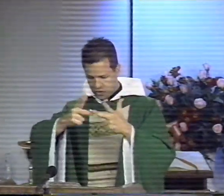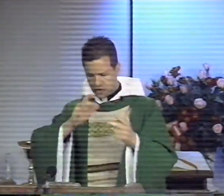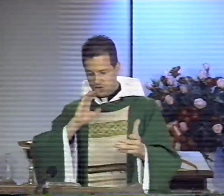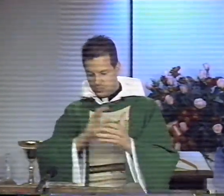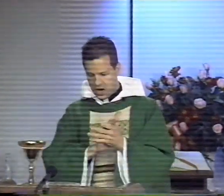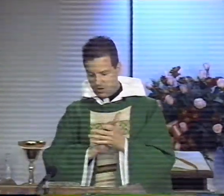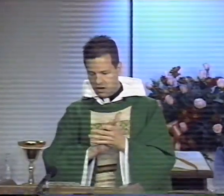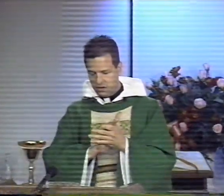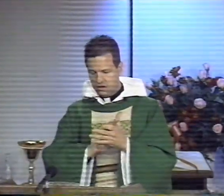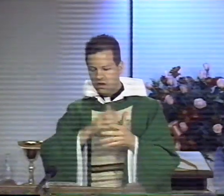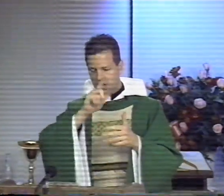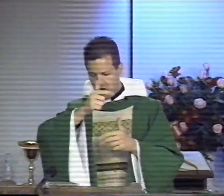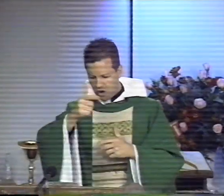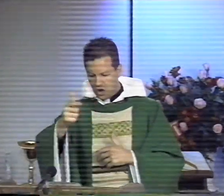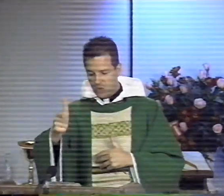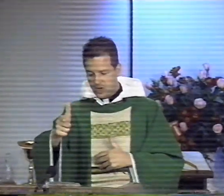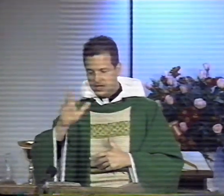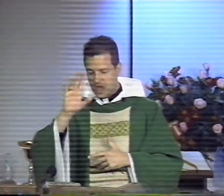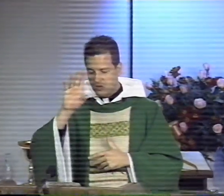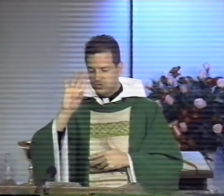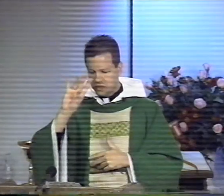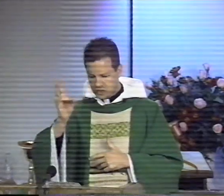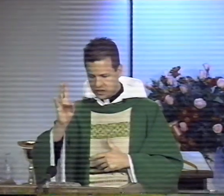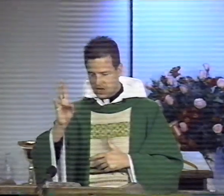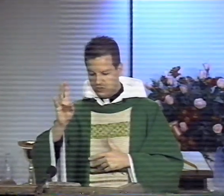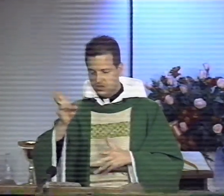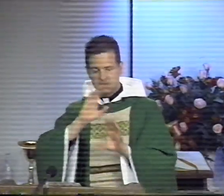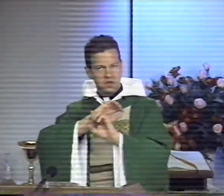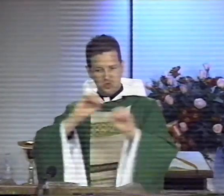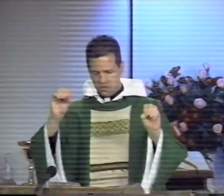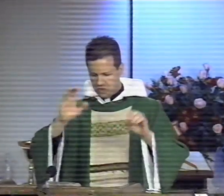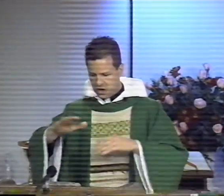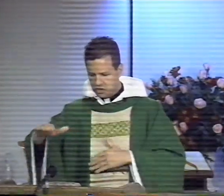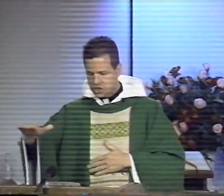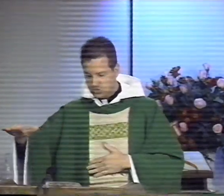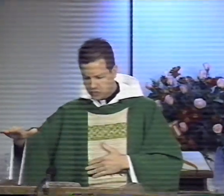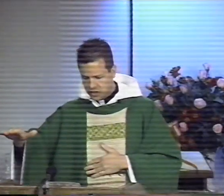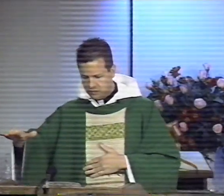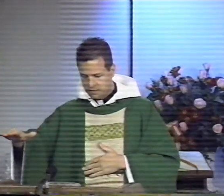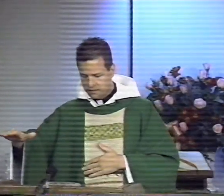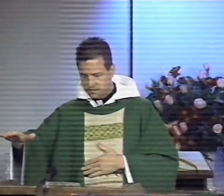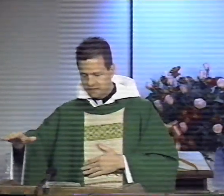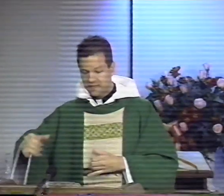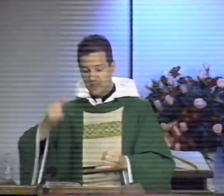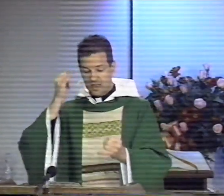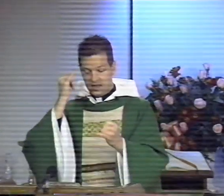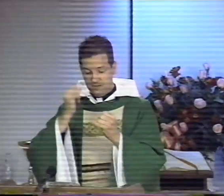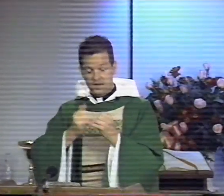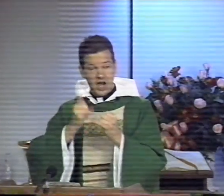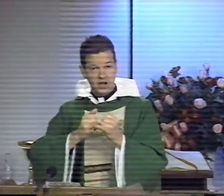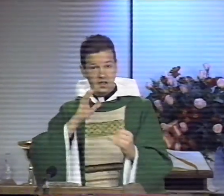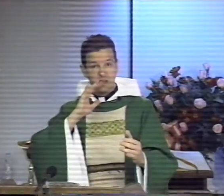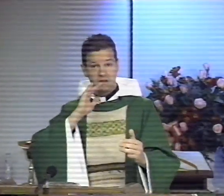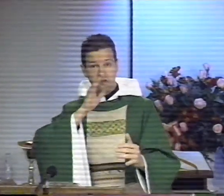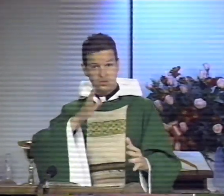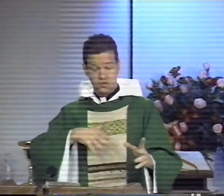third married, all the way down to the seventh, without children. Finally, the